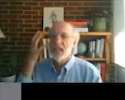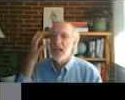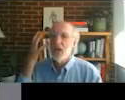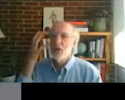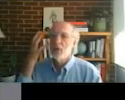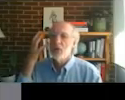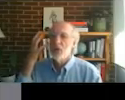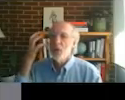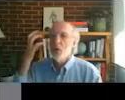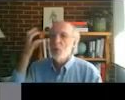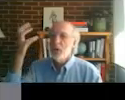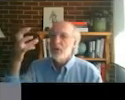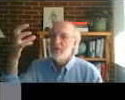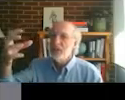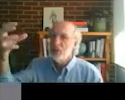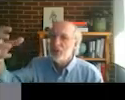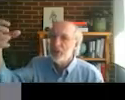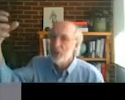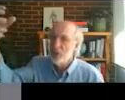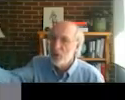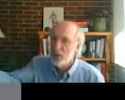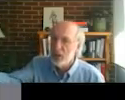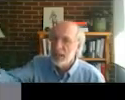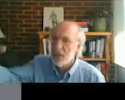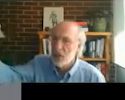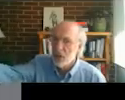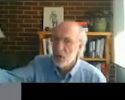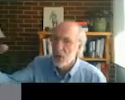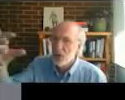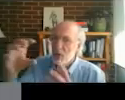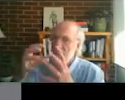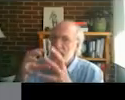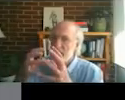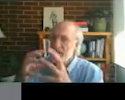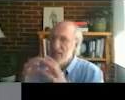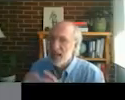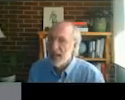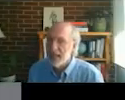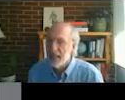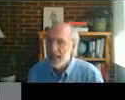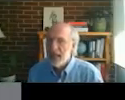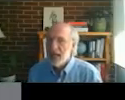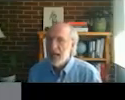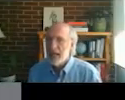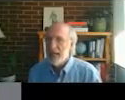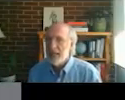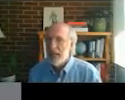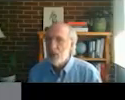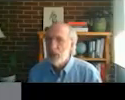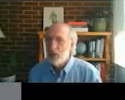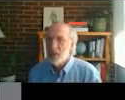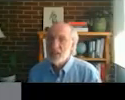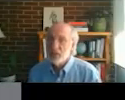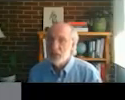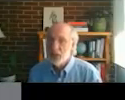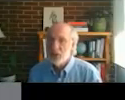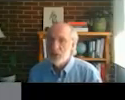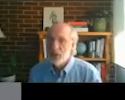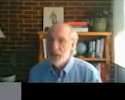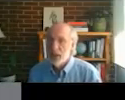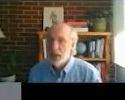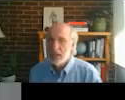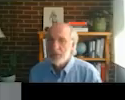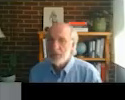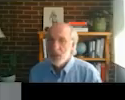the sound will eventually correlate and go along with the sign. And that will, down the